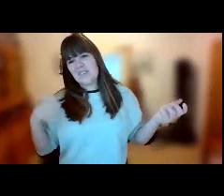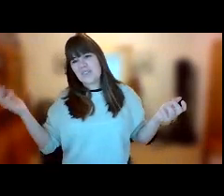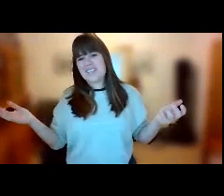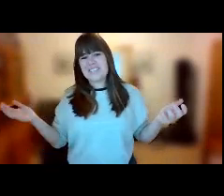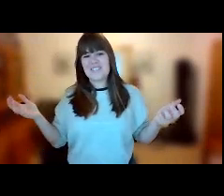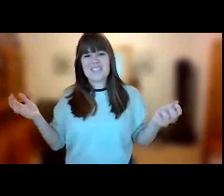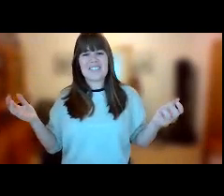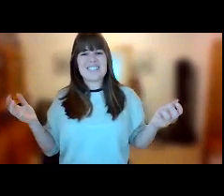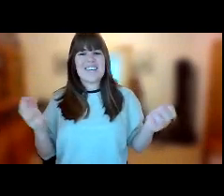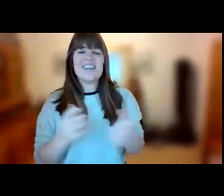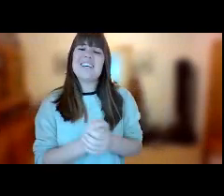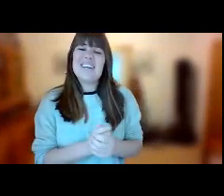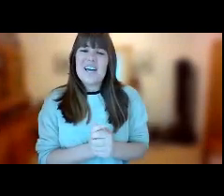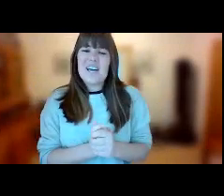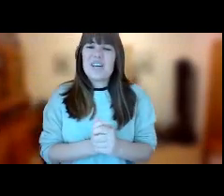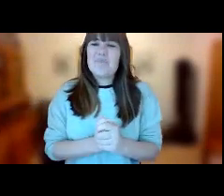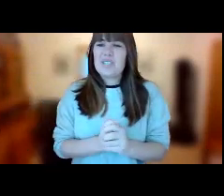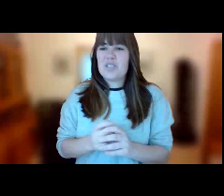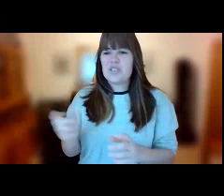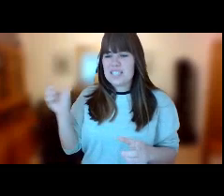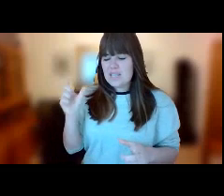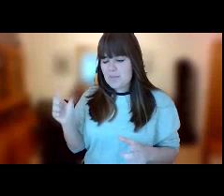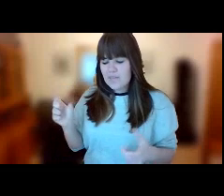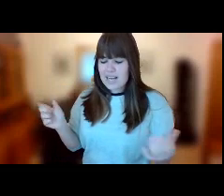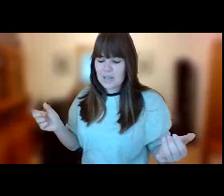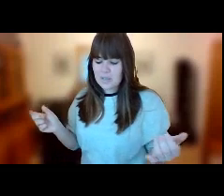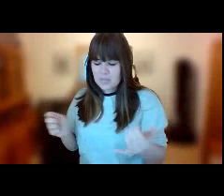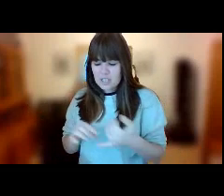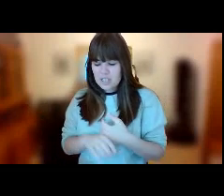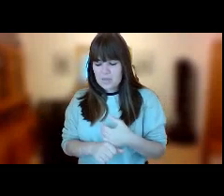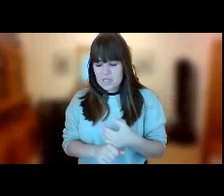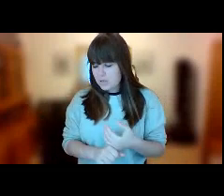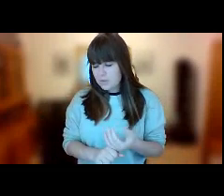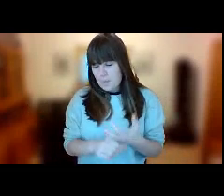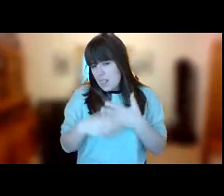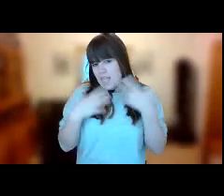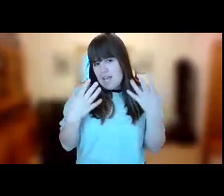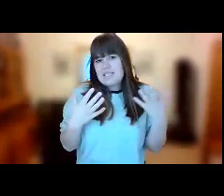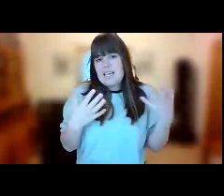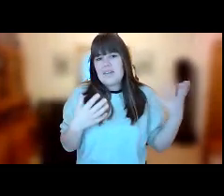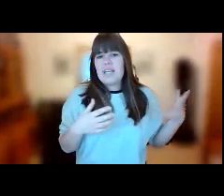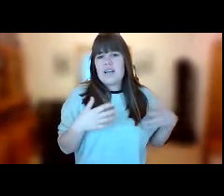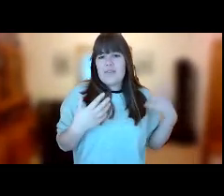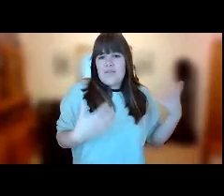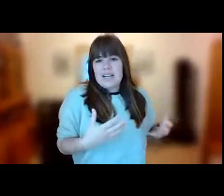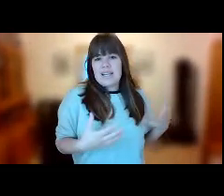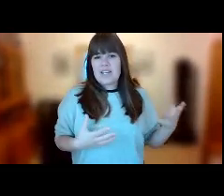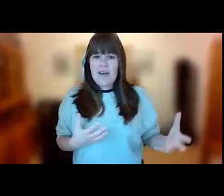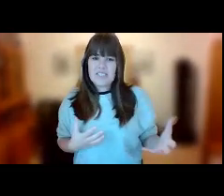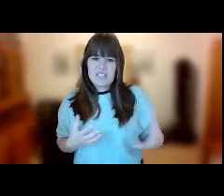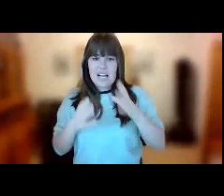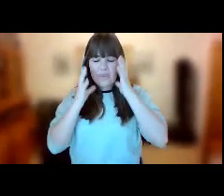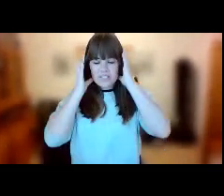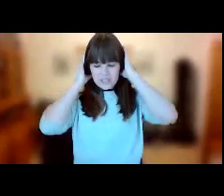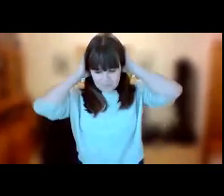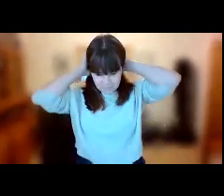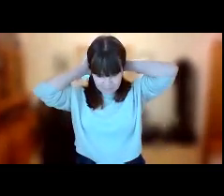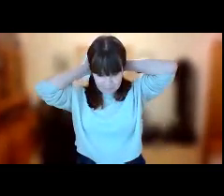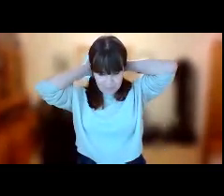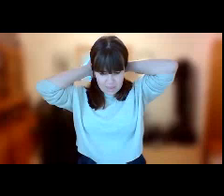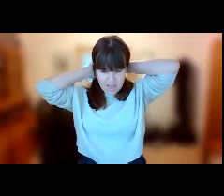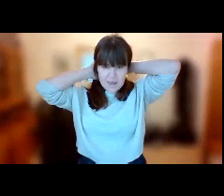to forget that not everyone knows what those things are. So just trying to simplify language as much as possible. As I say, really kind of friendly and encouraging